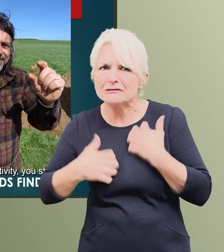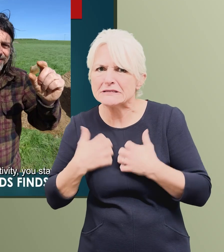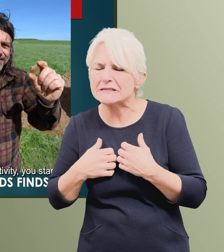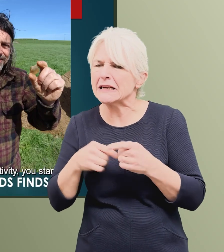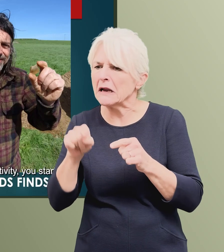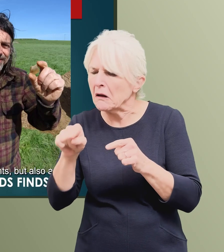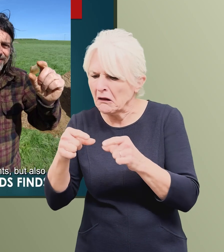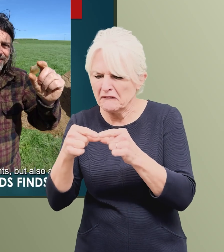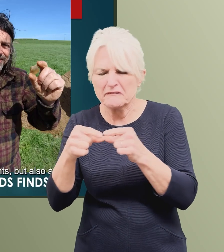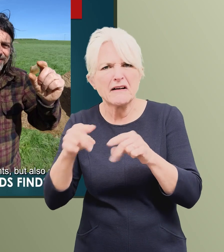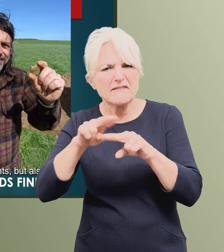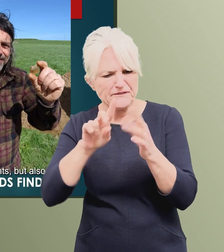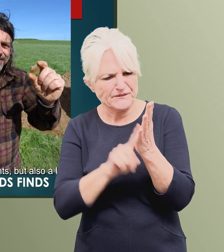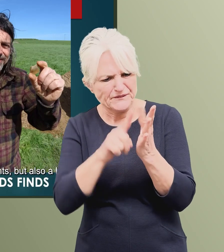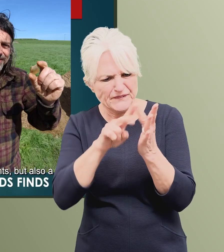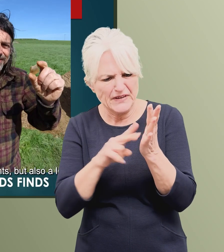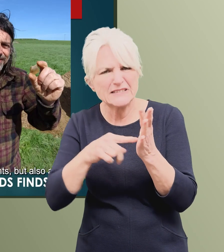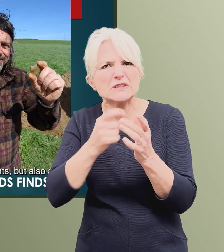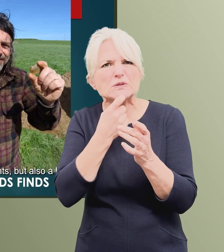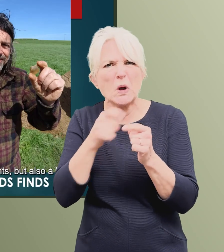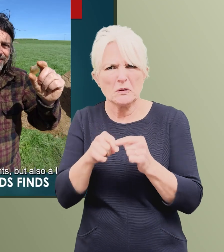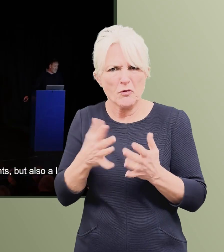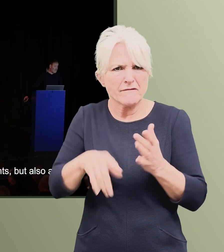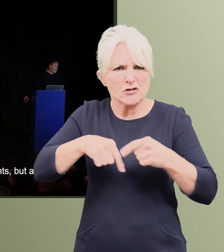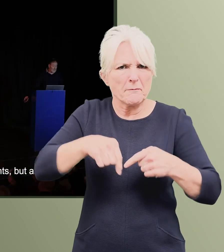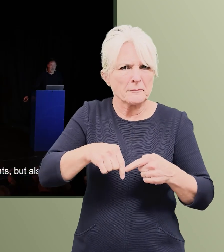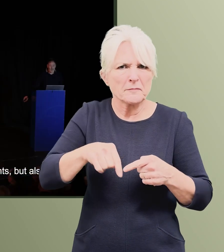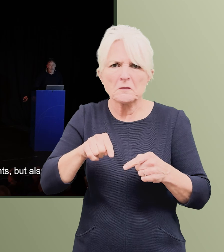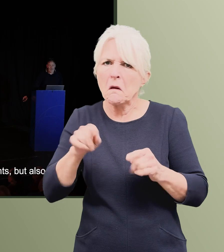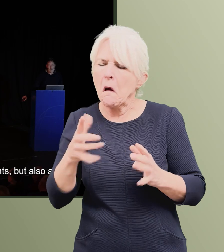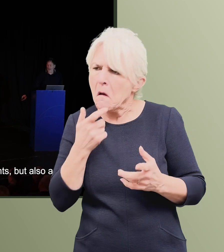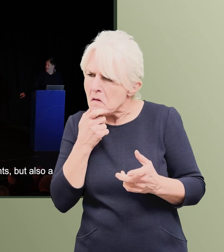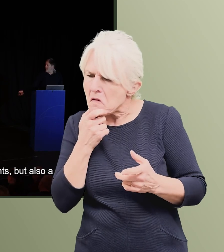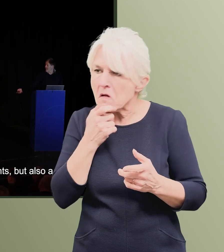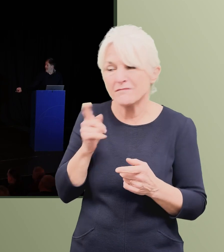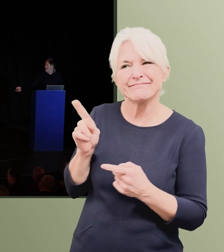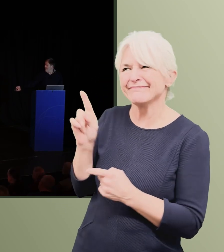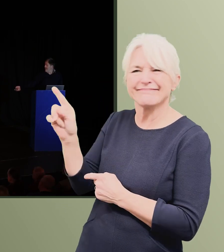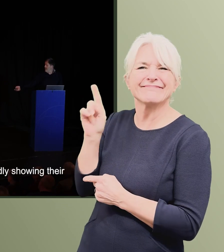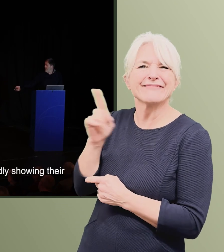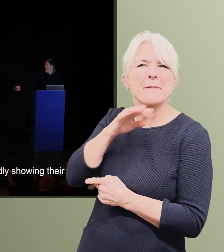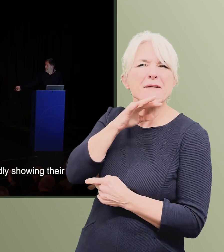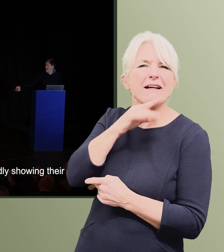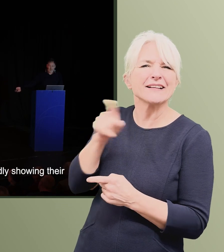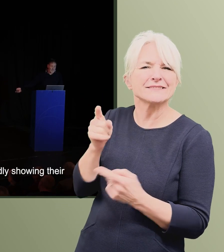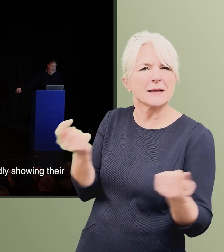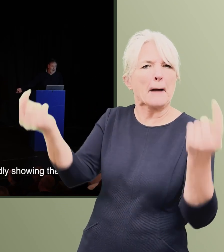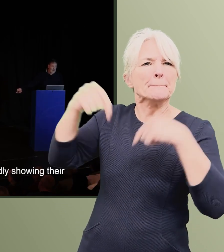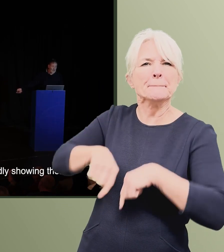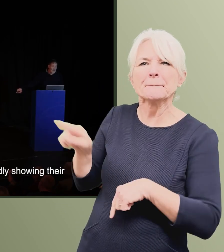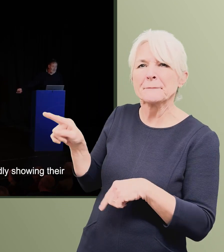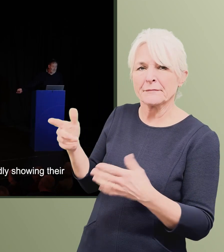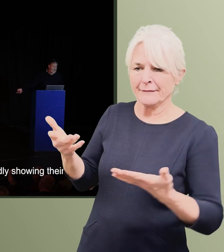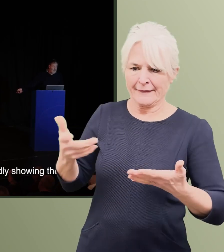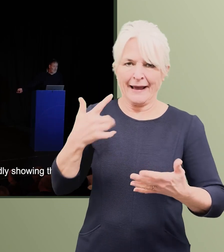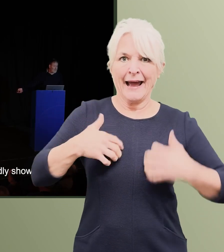some quite nice diagnostic stuff. And we found a few diagnostic flints, but also a lot of debitage as well. And these are my 2